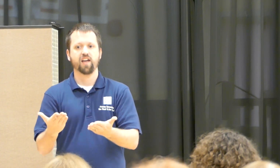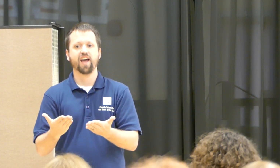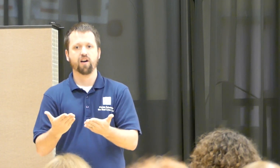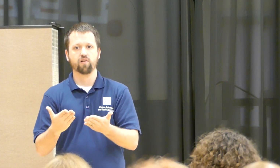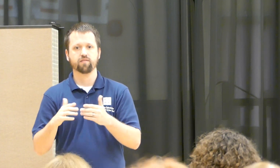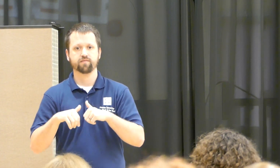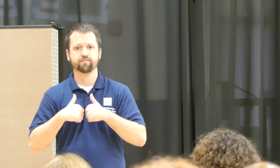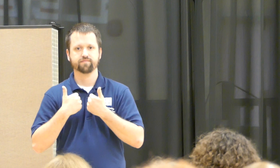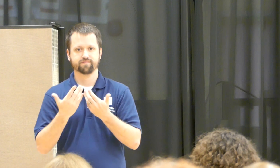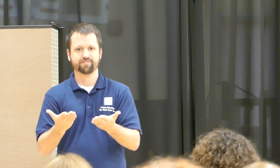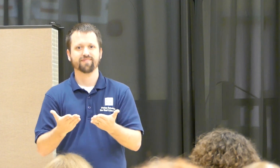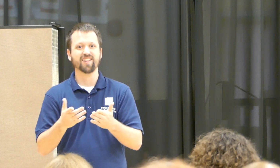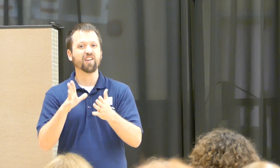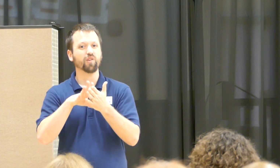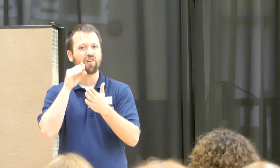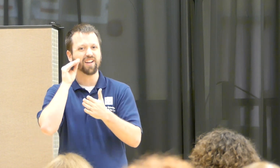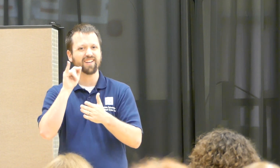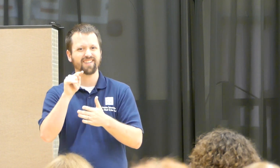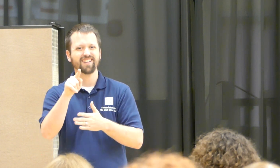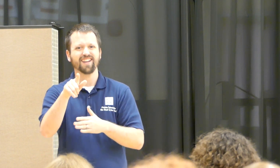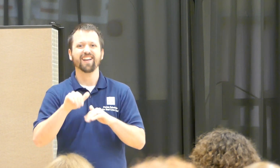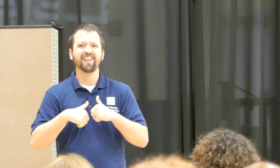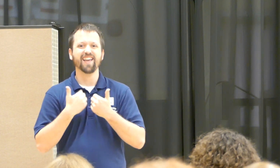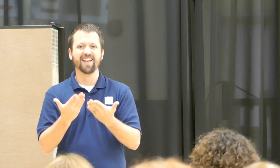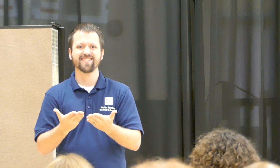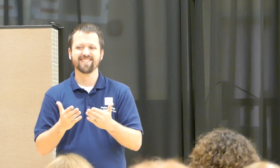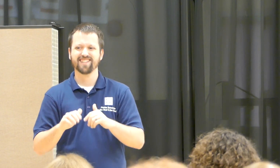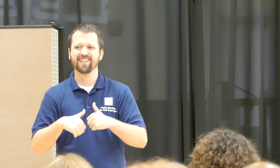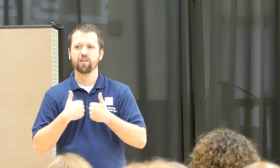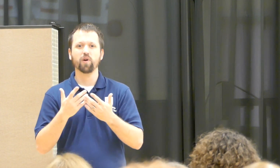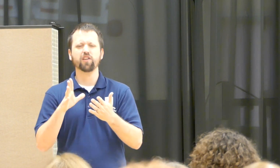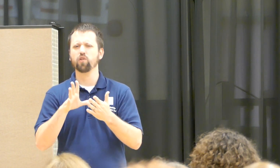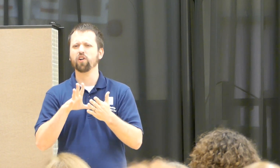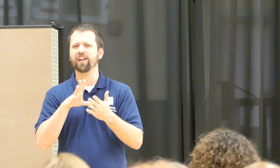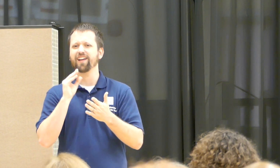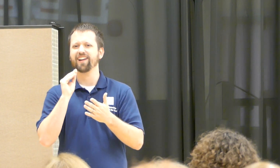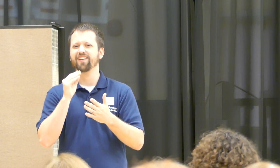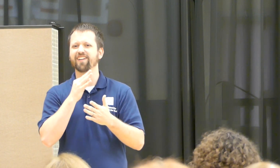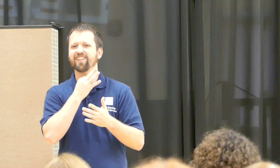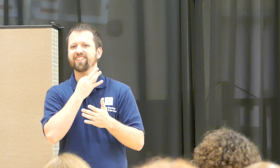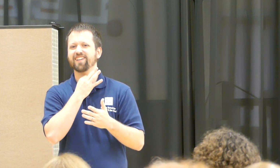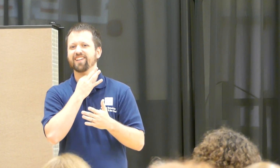How. That's how you learned it? Yeah. Yes. When did you learn it, out of curiosity?